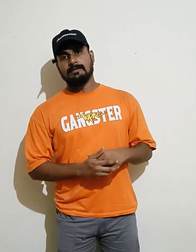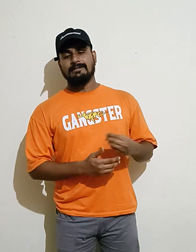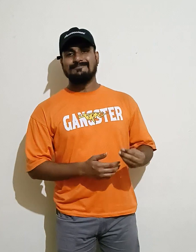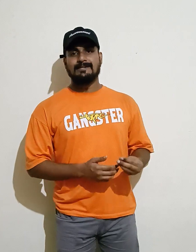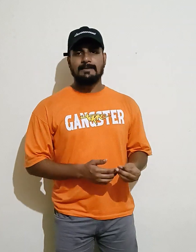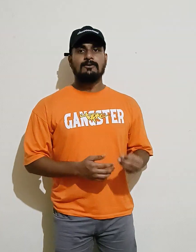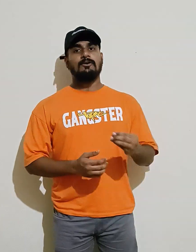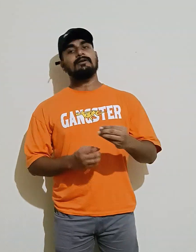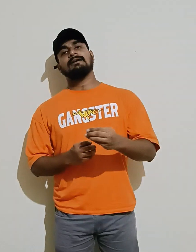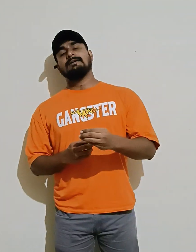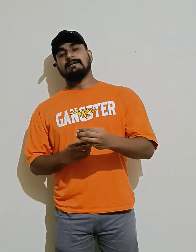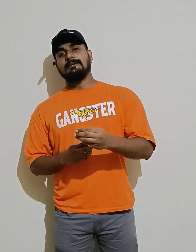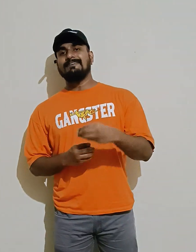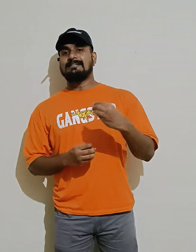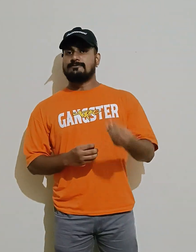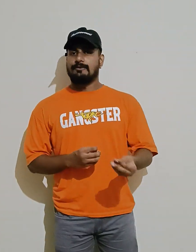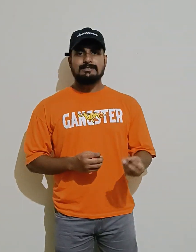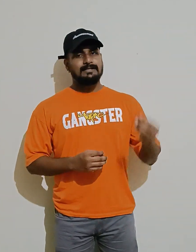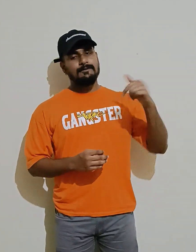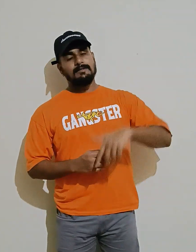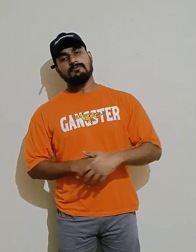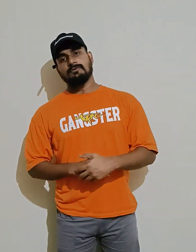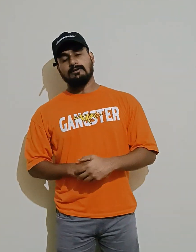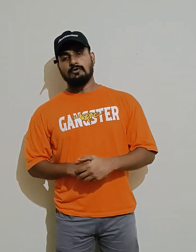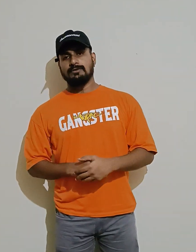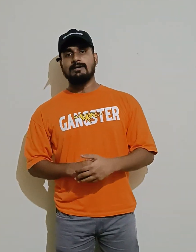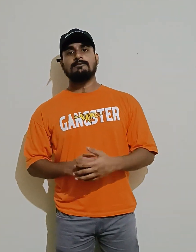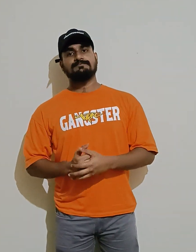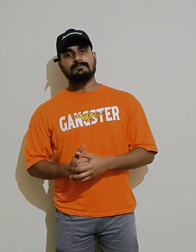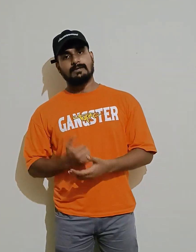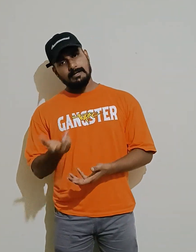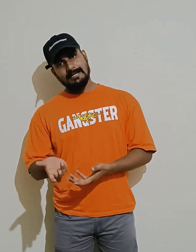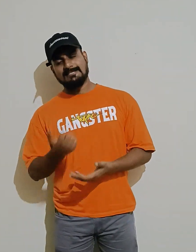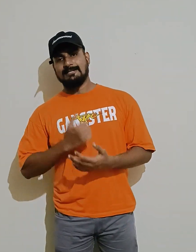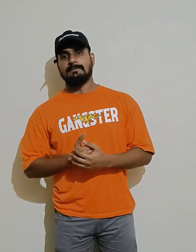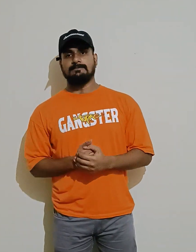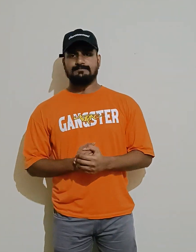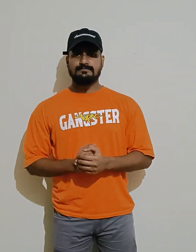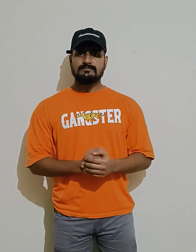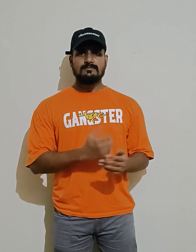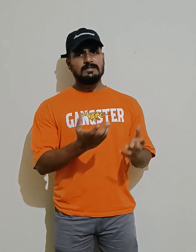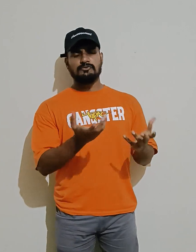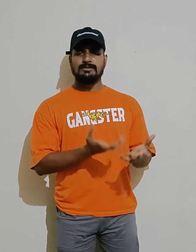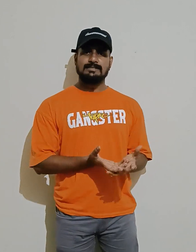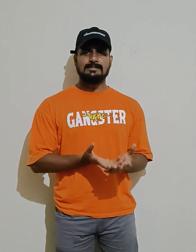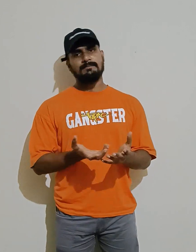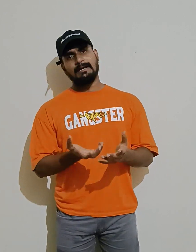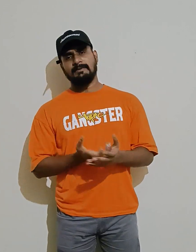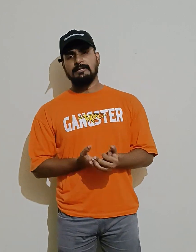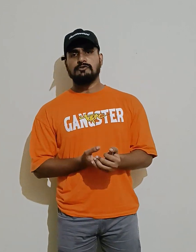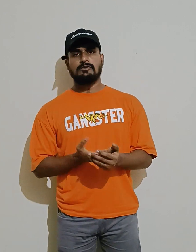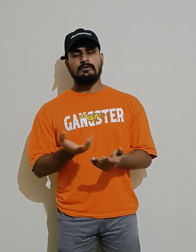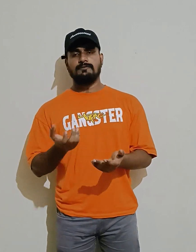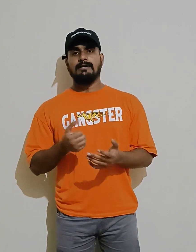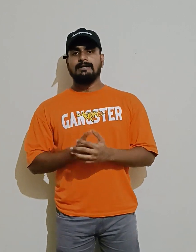the if statement, or if it is false, then it will go to the else statement. So this is the primary use of